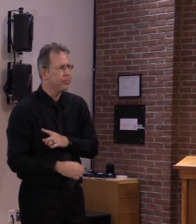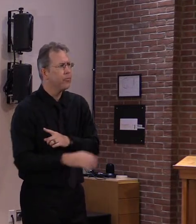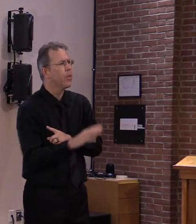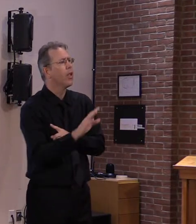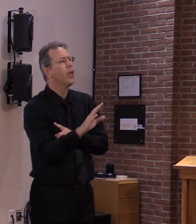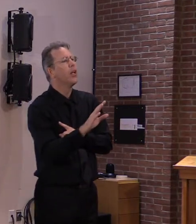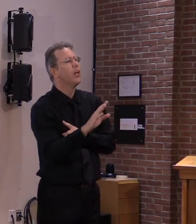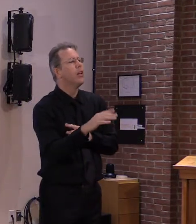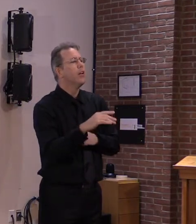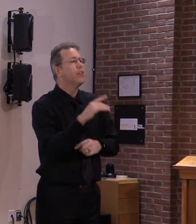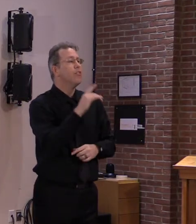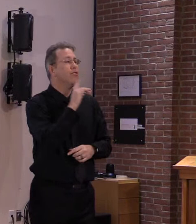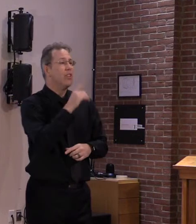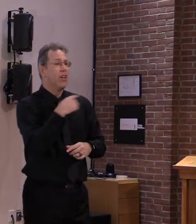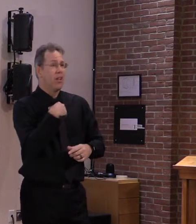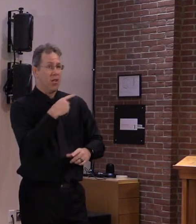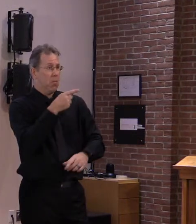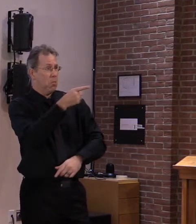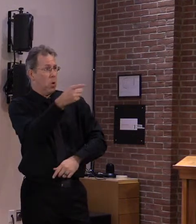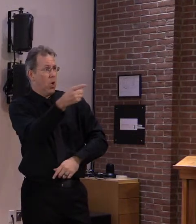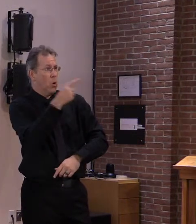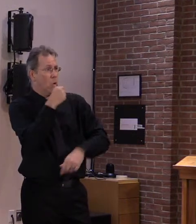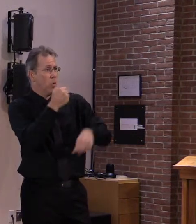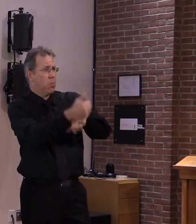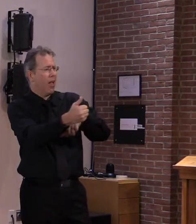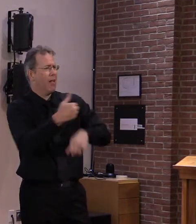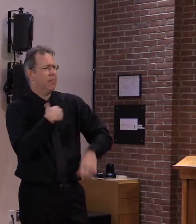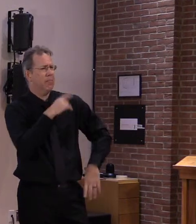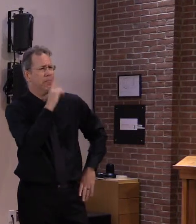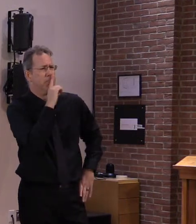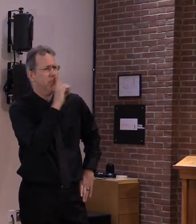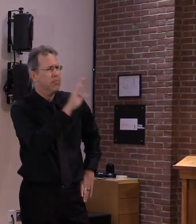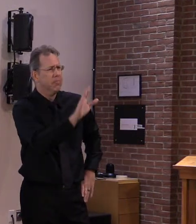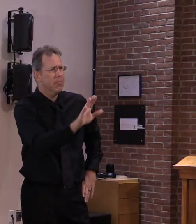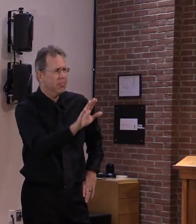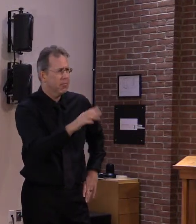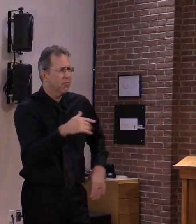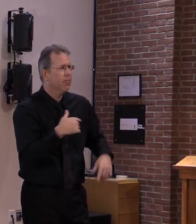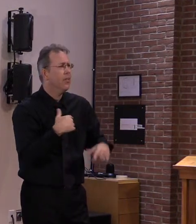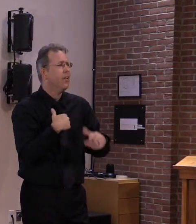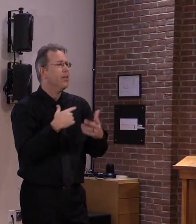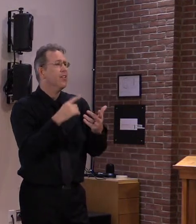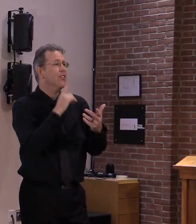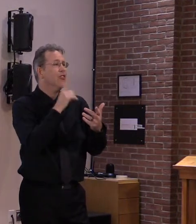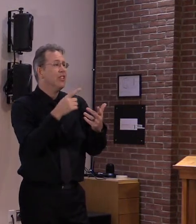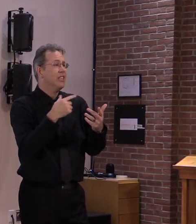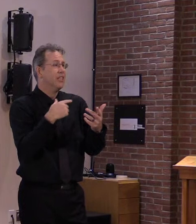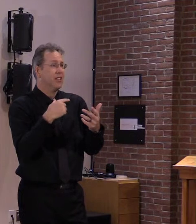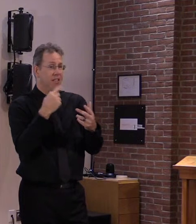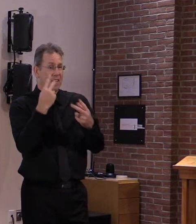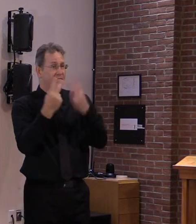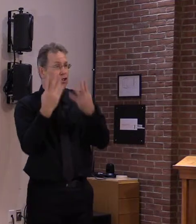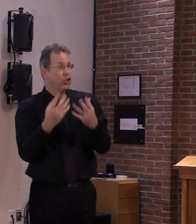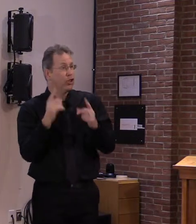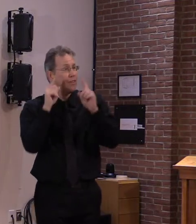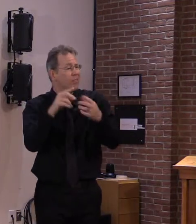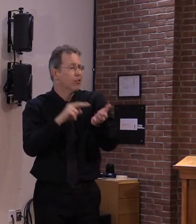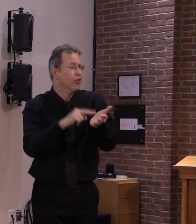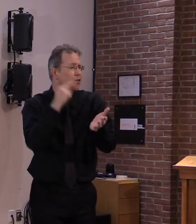activities in the long-term care facilities, as well as in other healthcare settings. And speaking